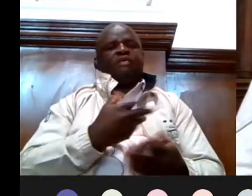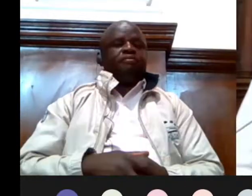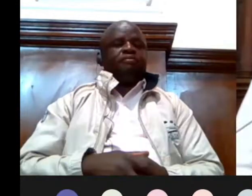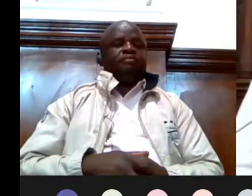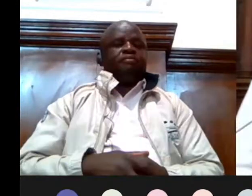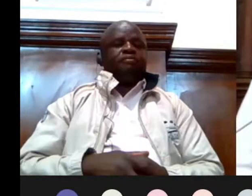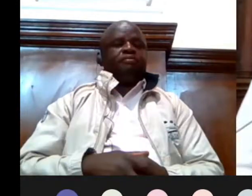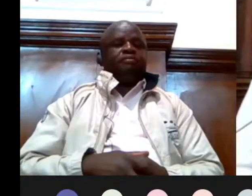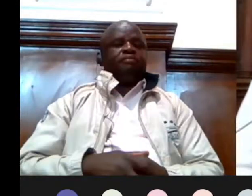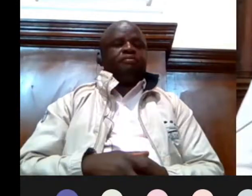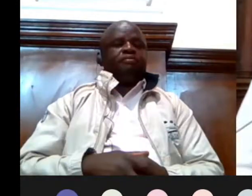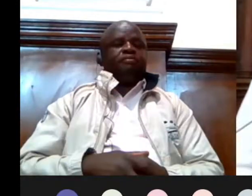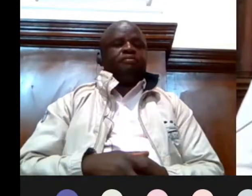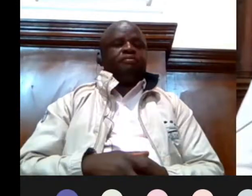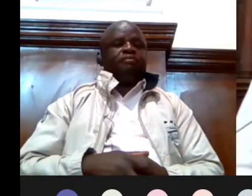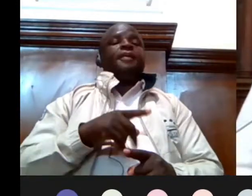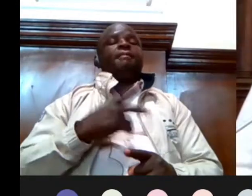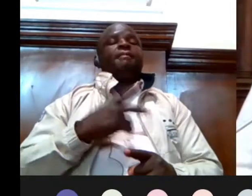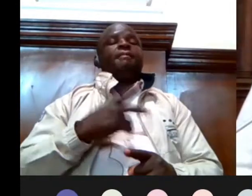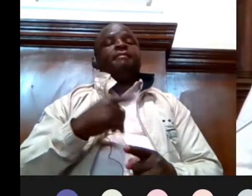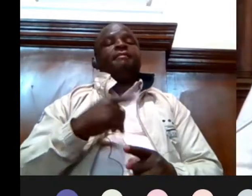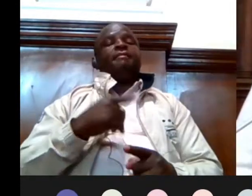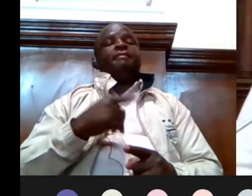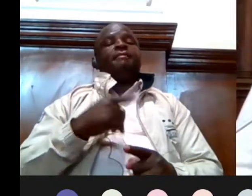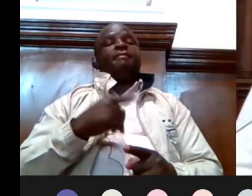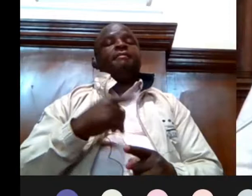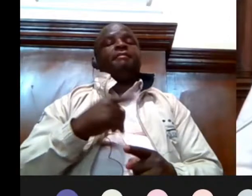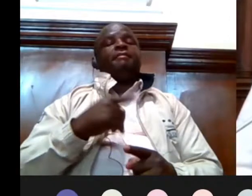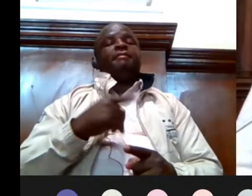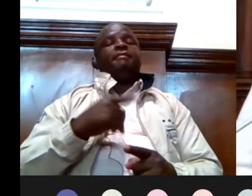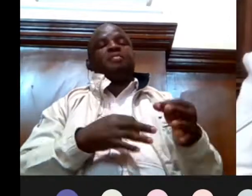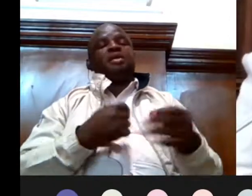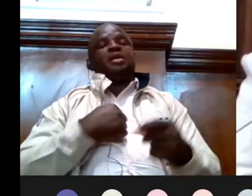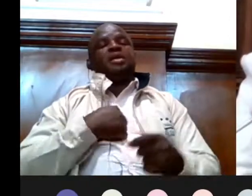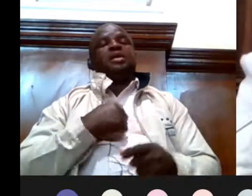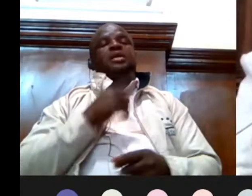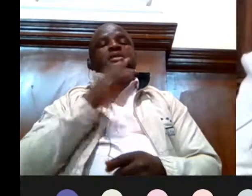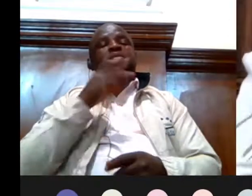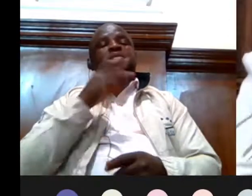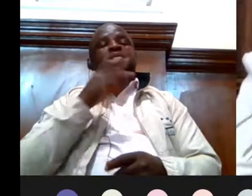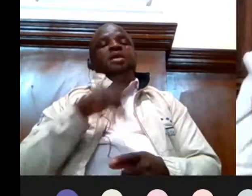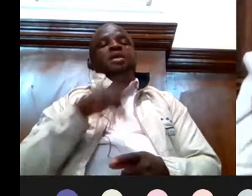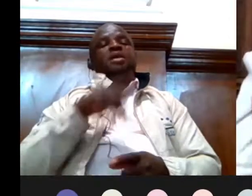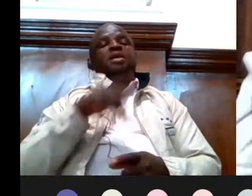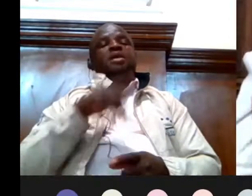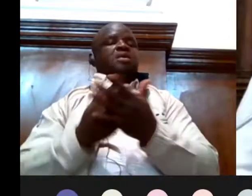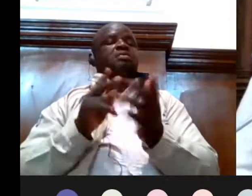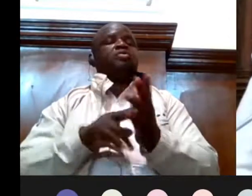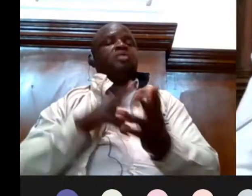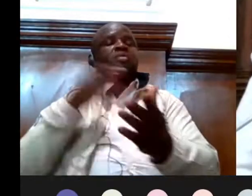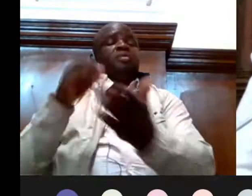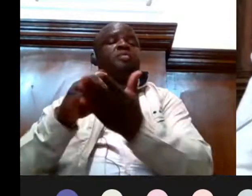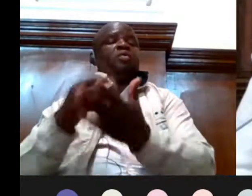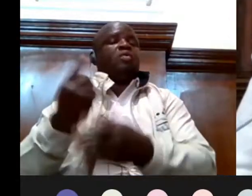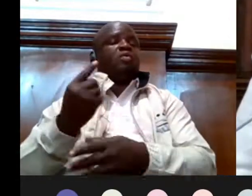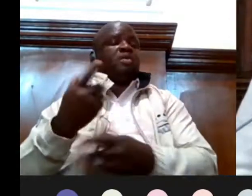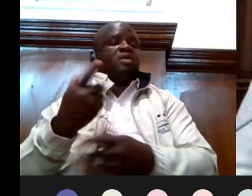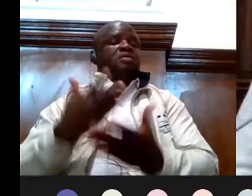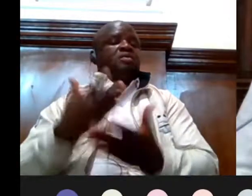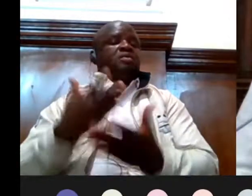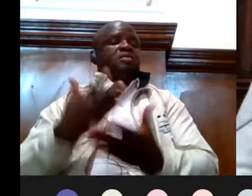You don't approve the order paper, you recommend. The order paper is approved by the Speaker. I think I